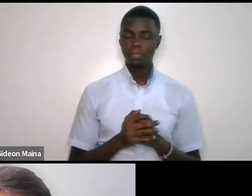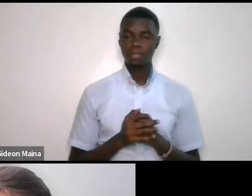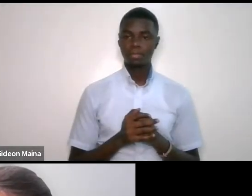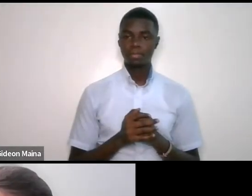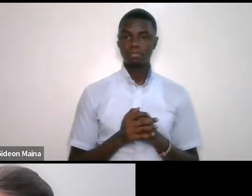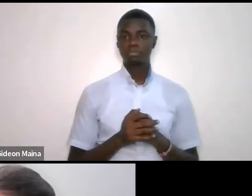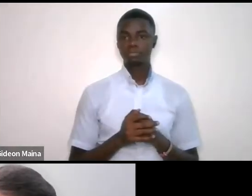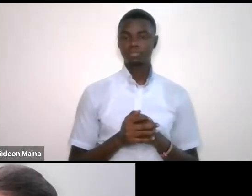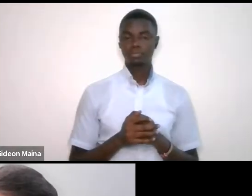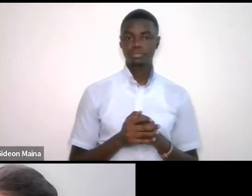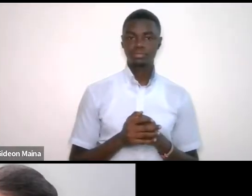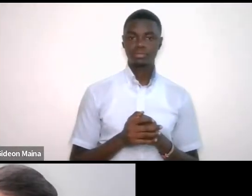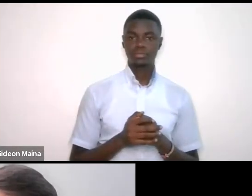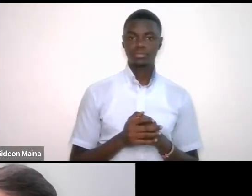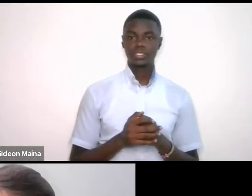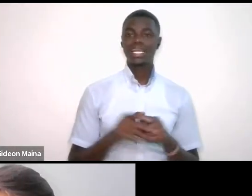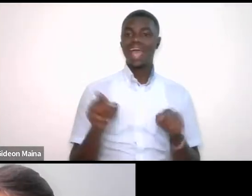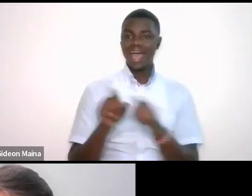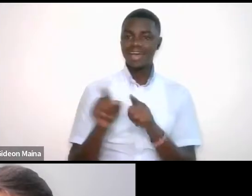special,